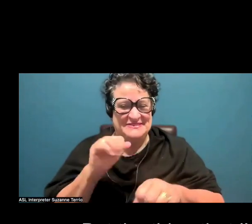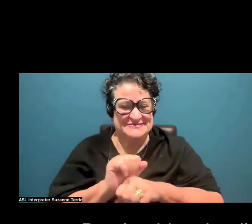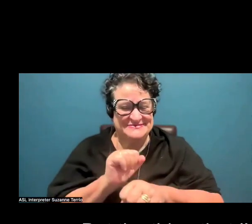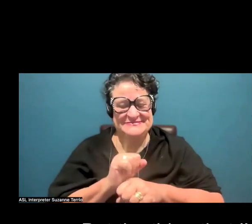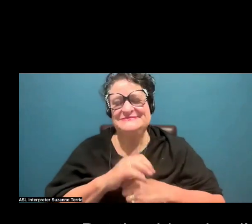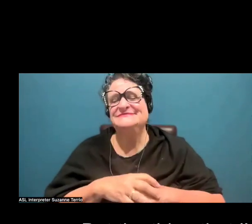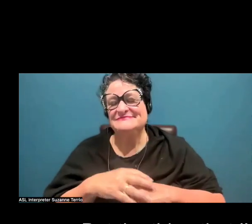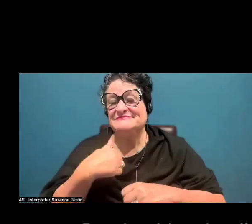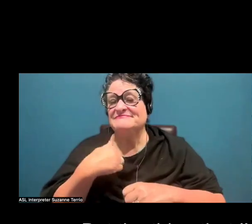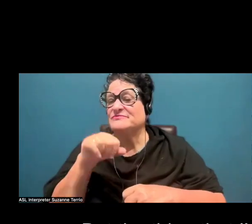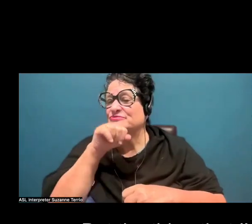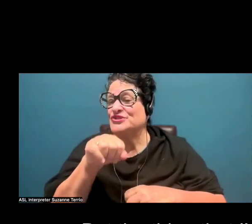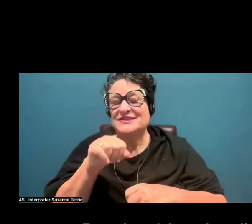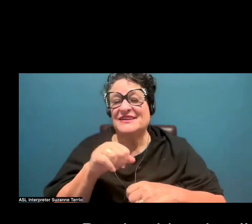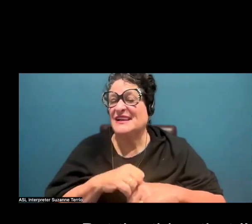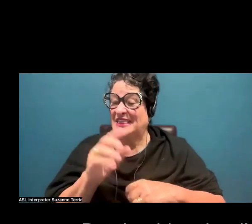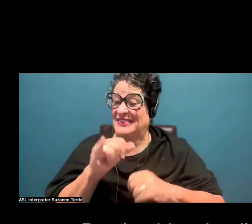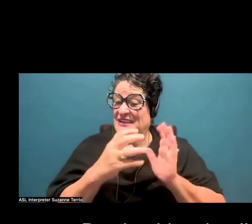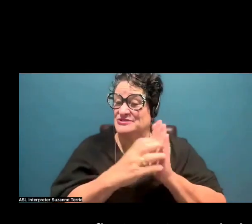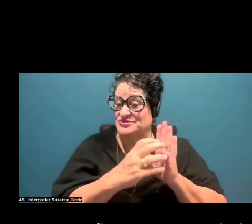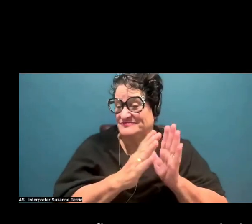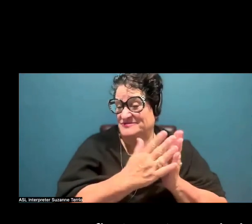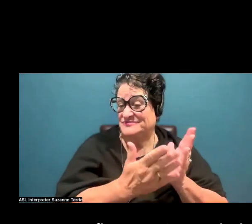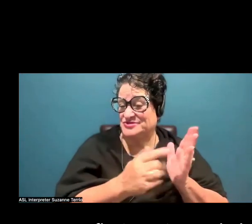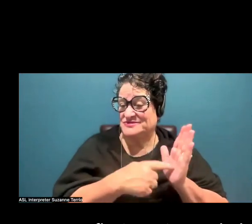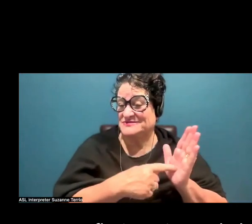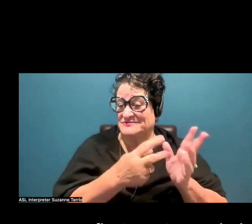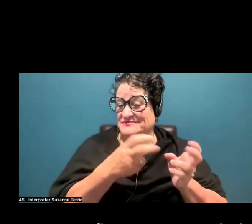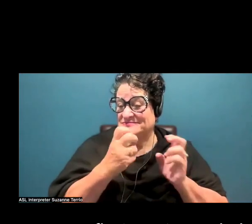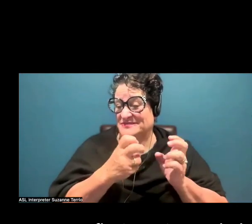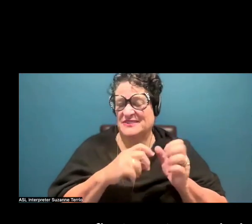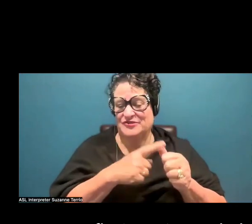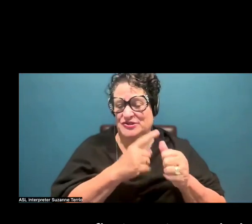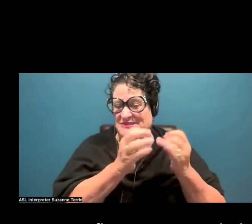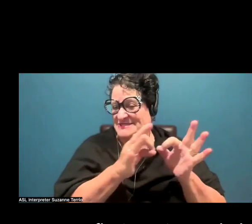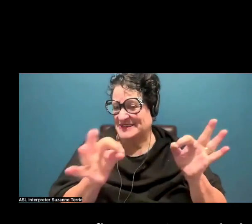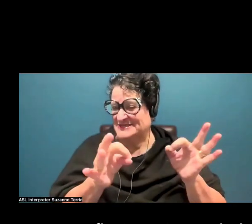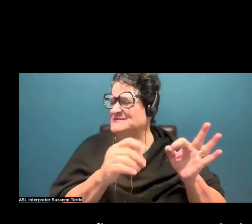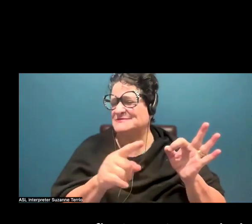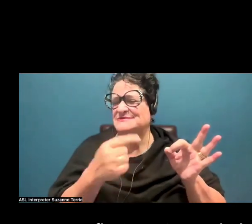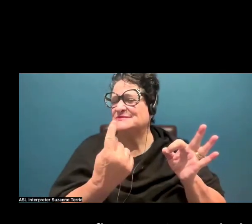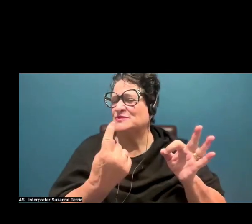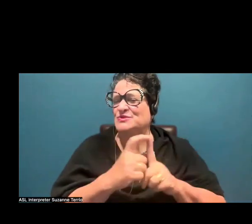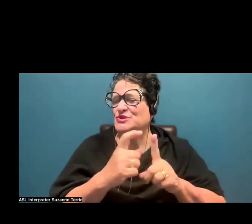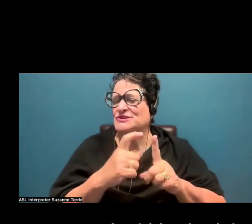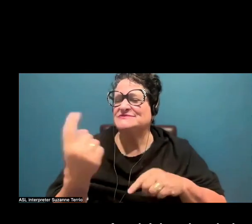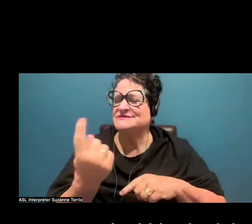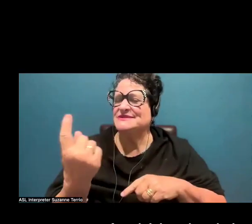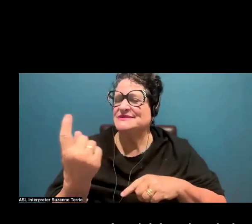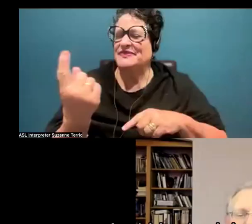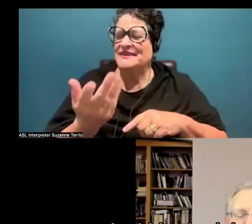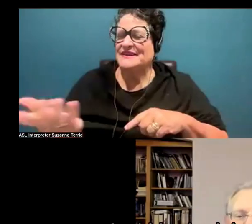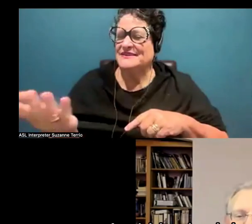the thing that I've always loved the most about that chapter is that the first sentence is just the single word of something. And